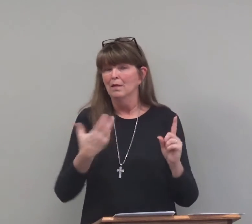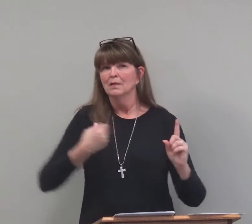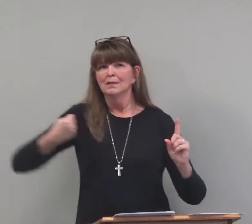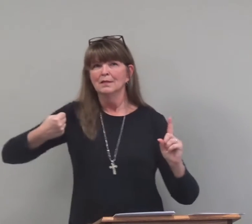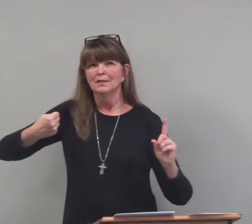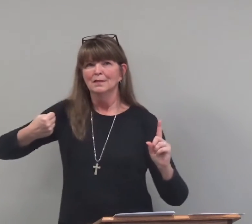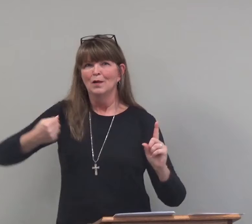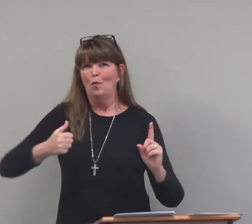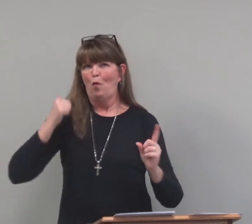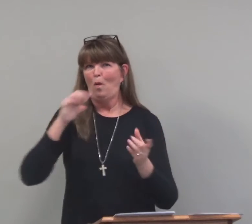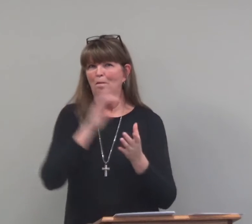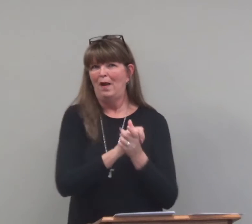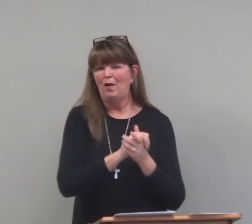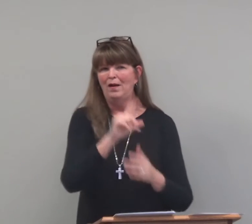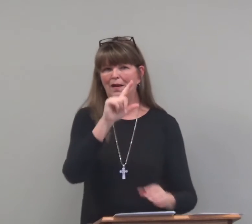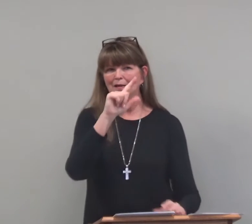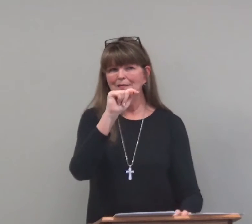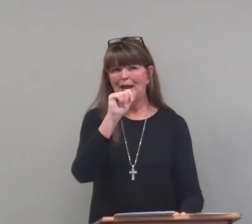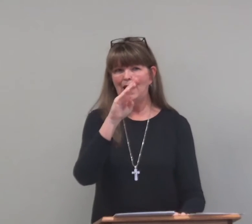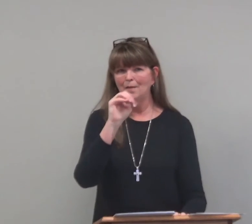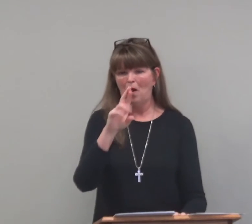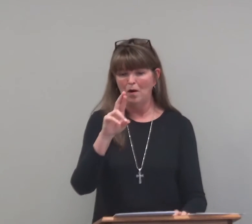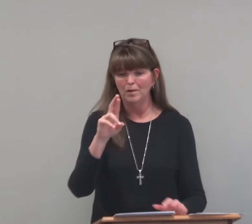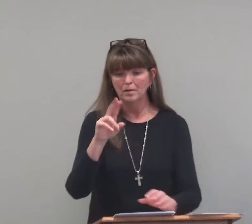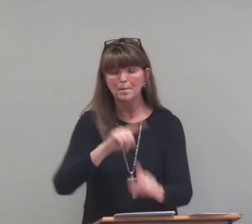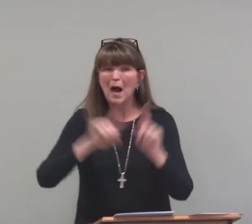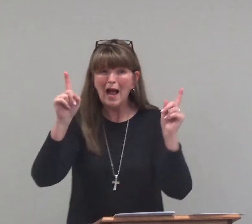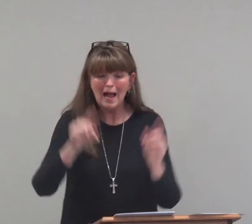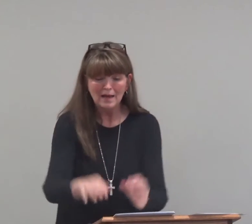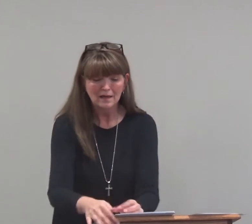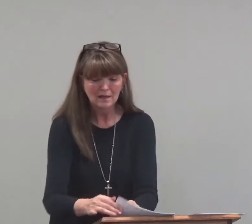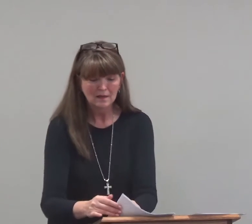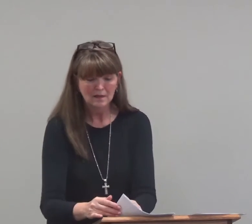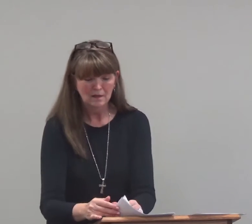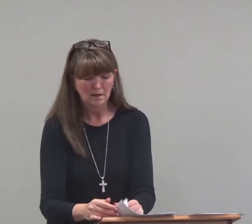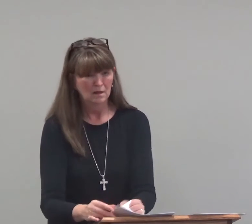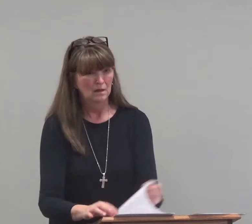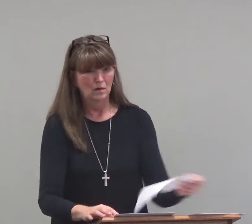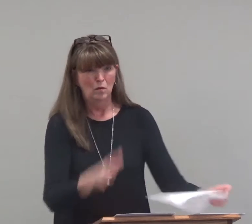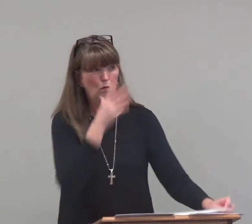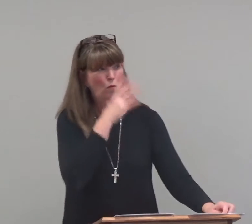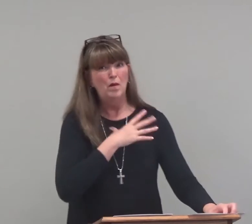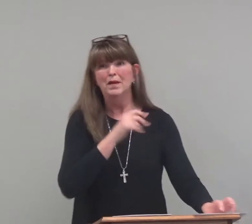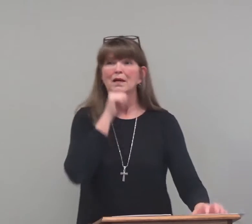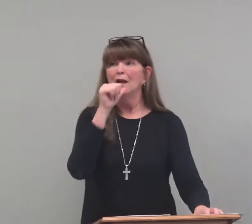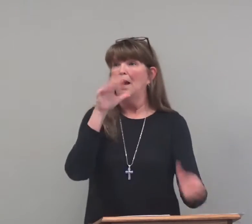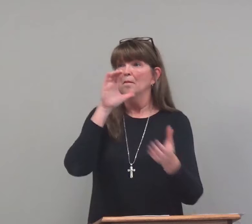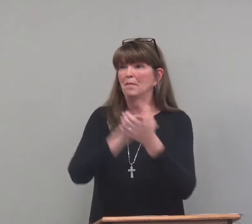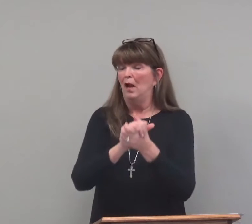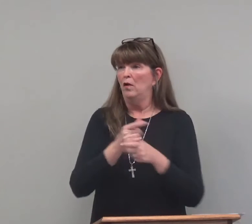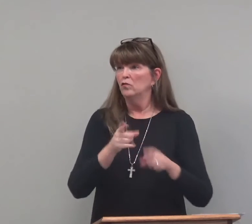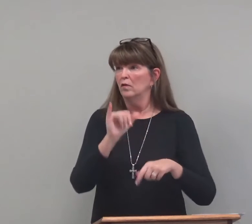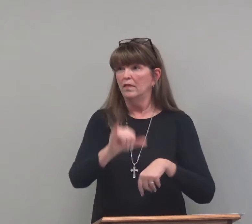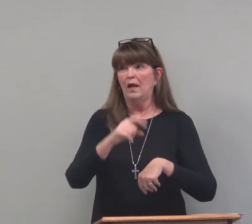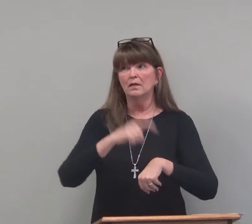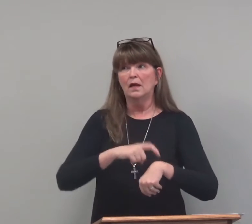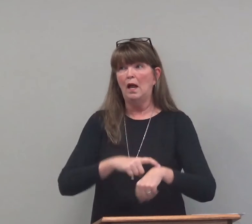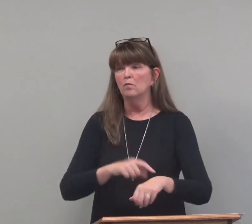who were married to her who died, so he decided to not allow the youngest to marry Tamar.